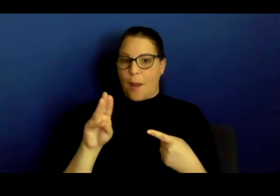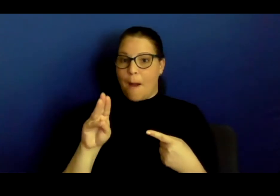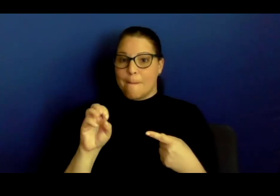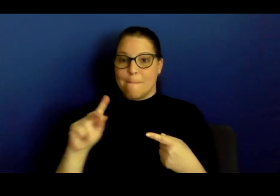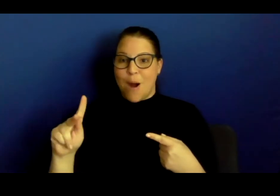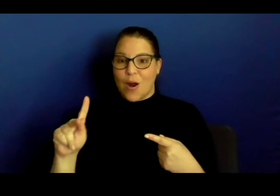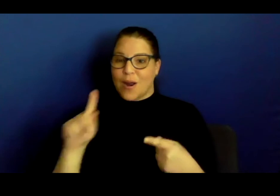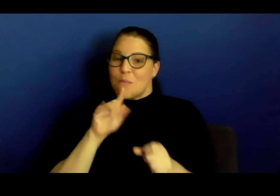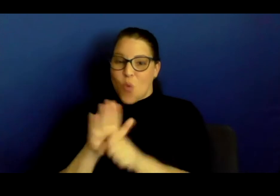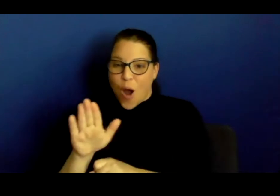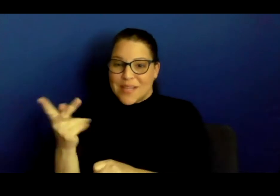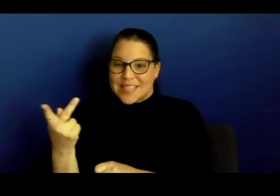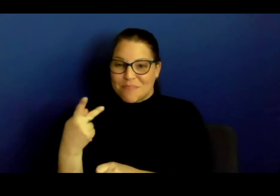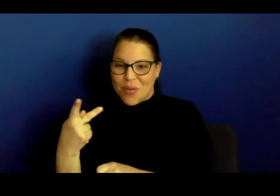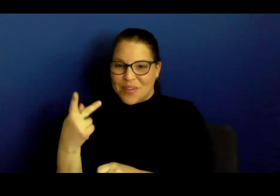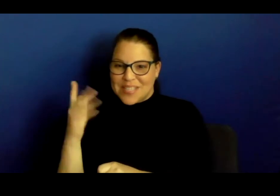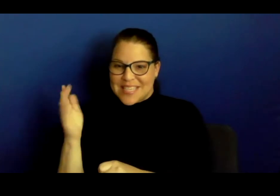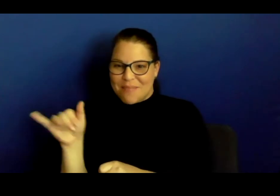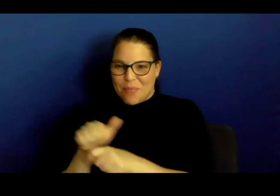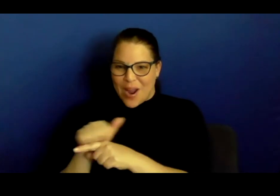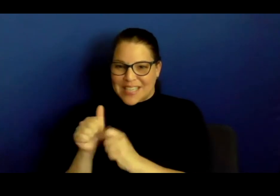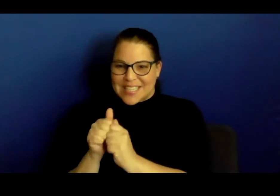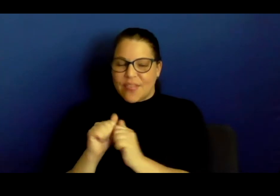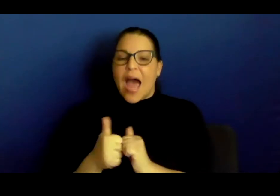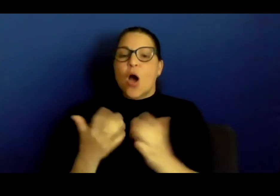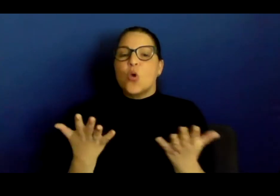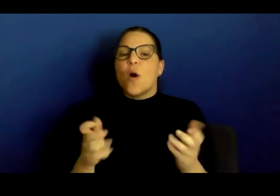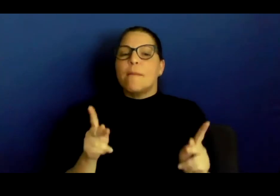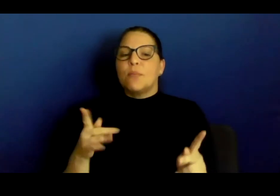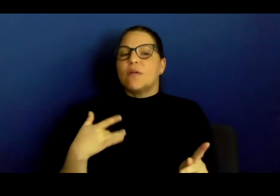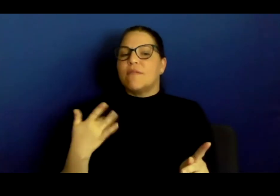like if we would have practiced together. How do you want people to feel at the end of it?